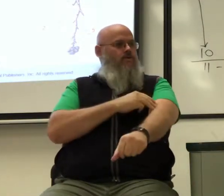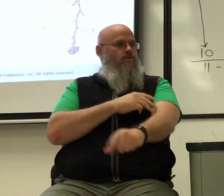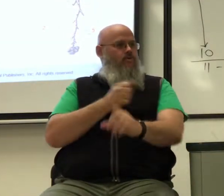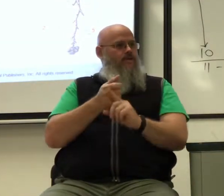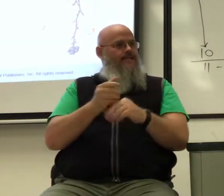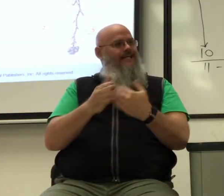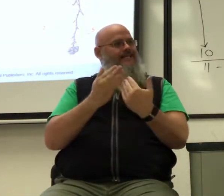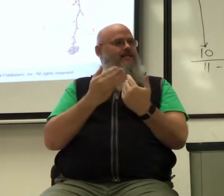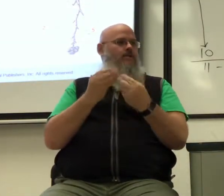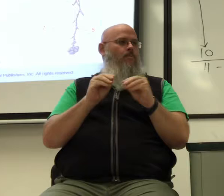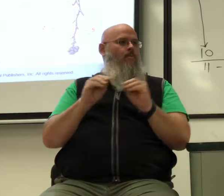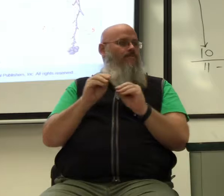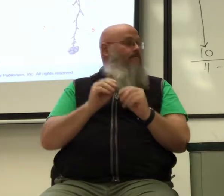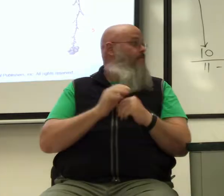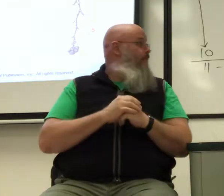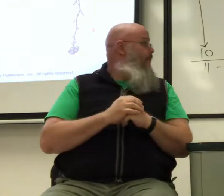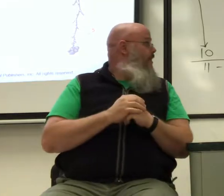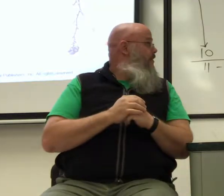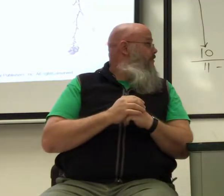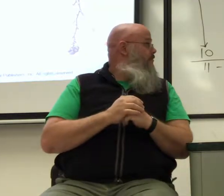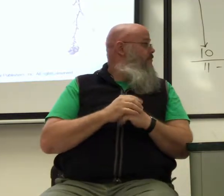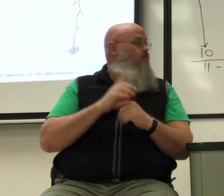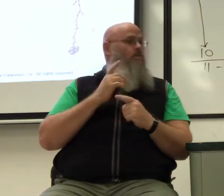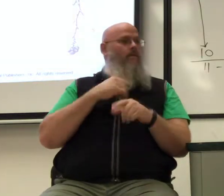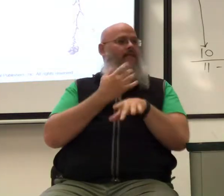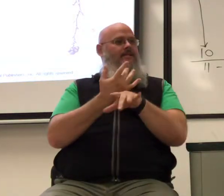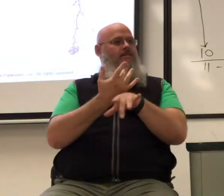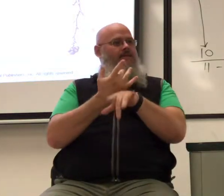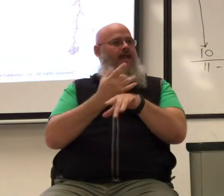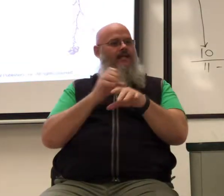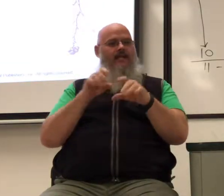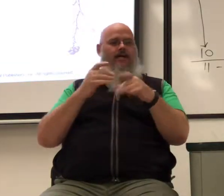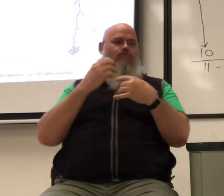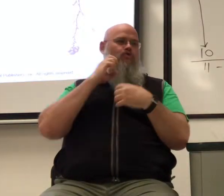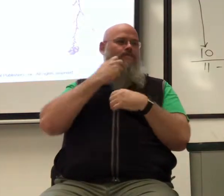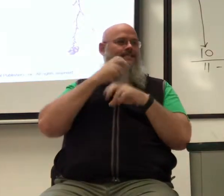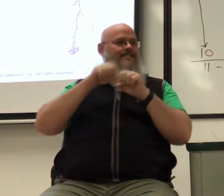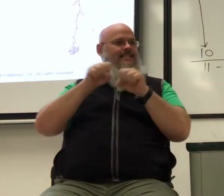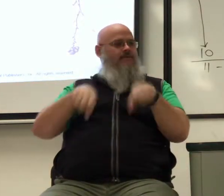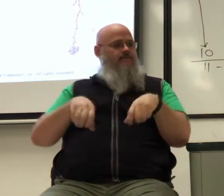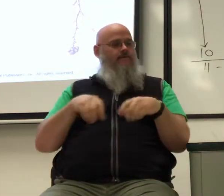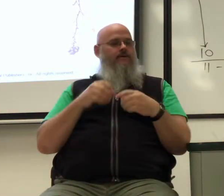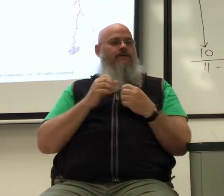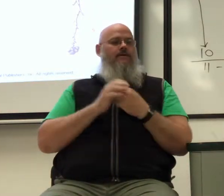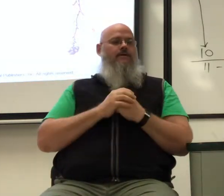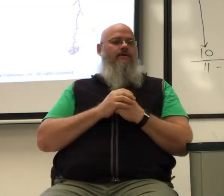side note, SYM, sympathetic nervous system. Okay, bronchodilate.